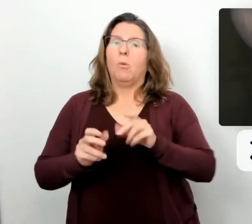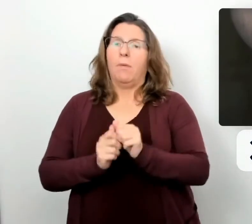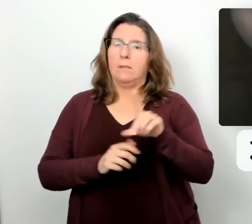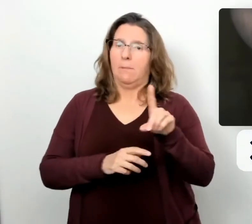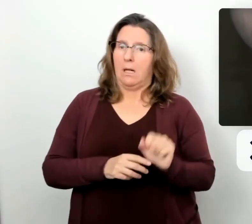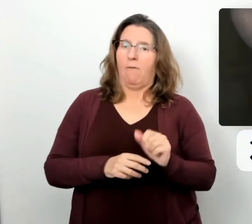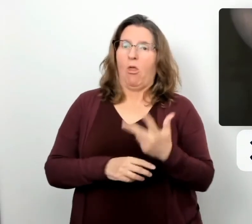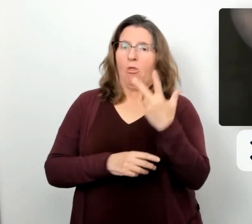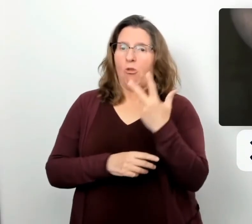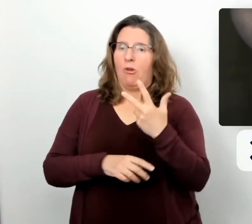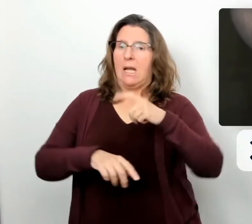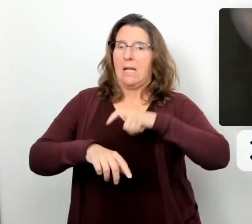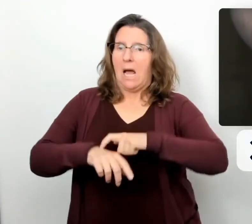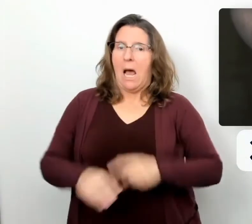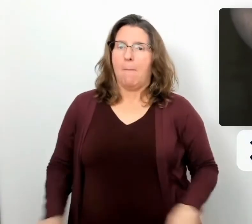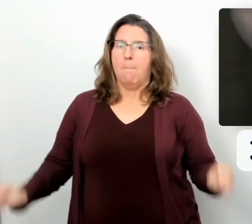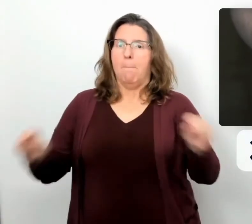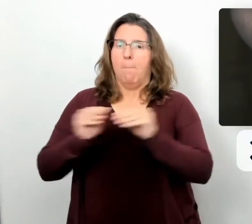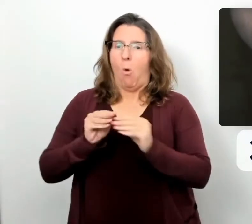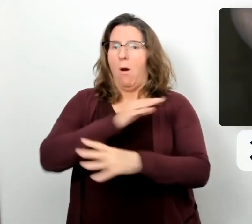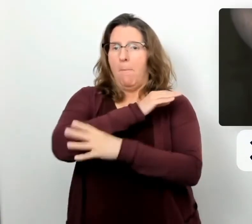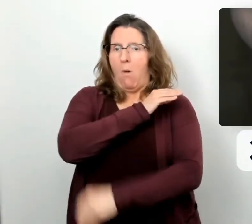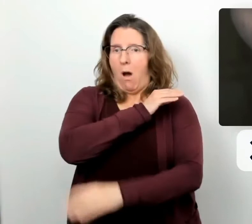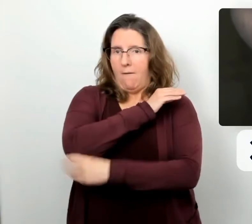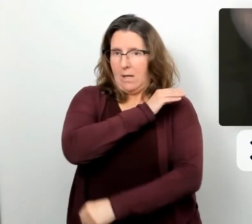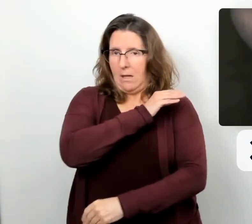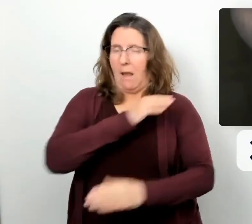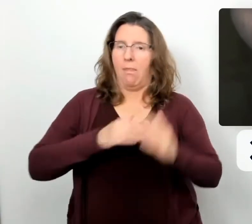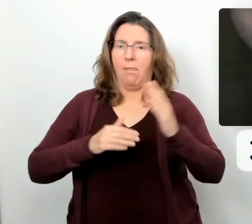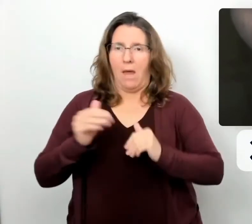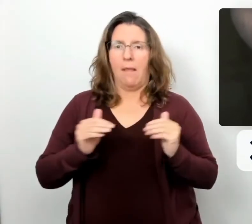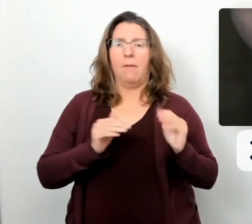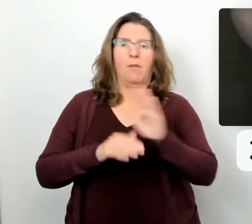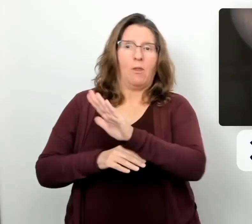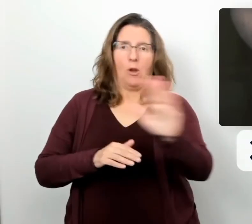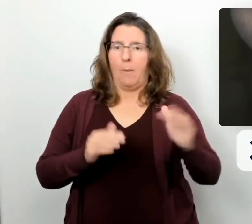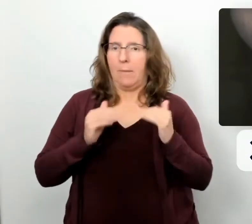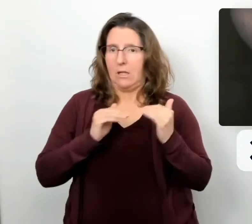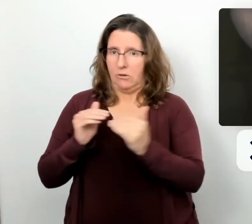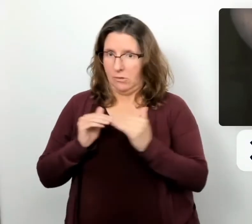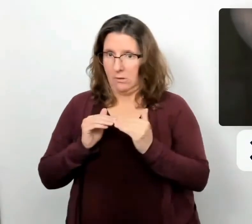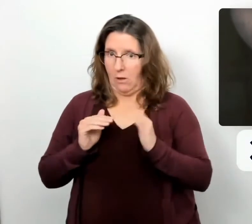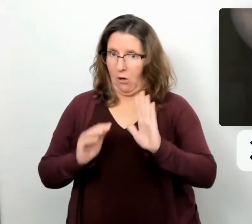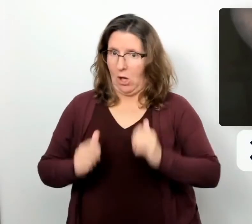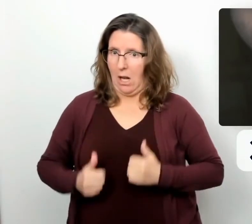Our students with disabilities are 3 times more likely to experience lifelong poverty compared to their